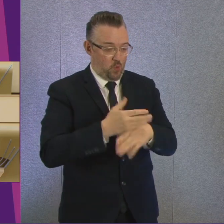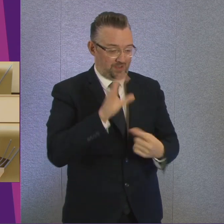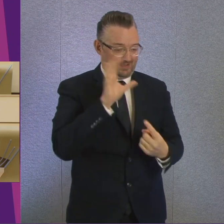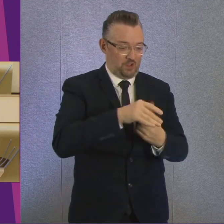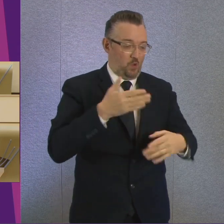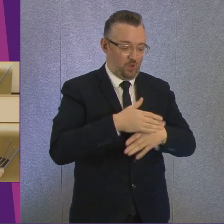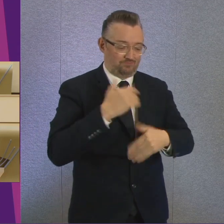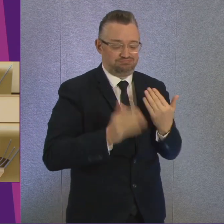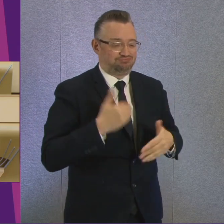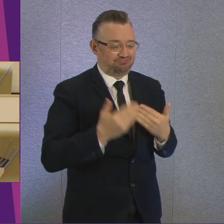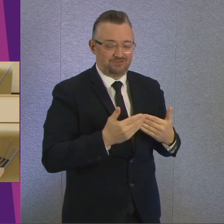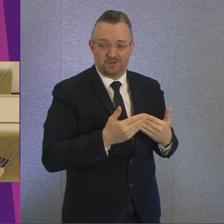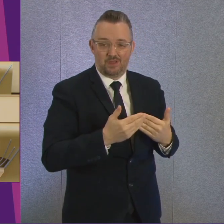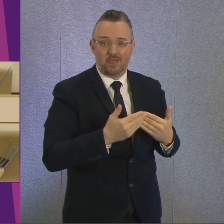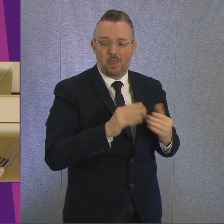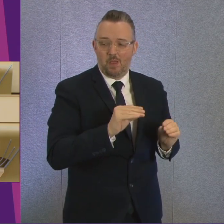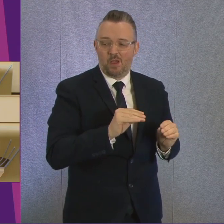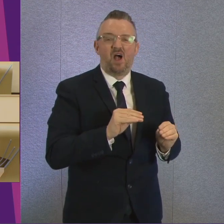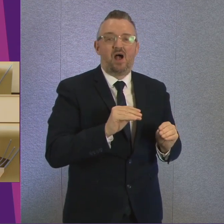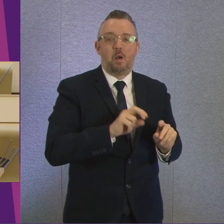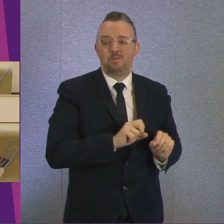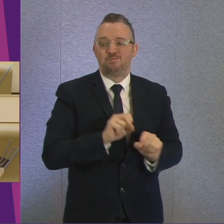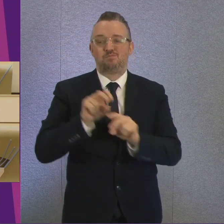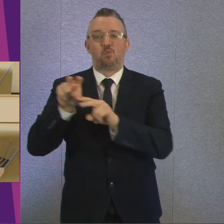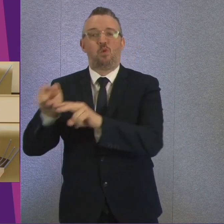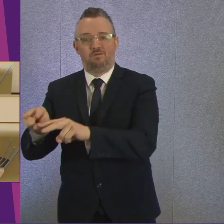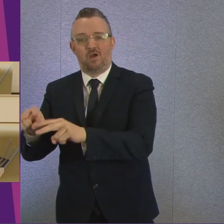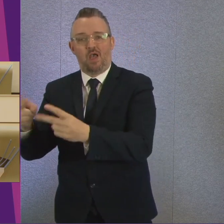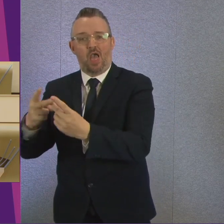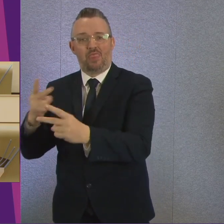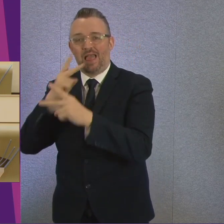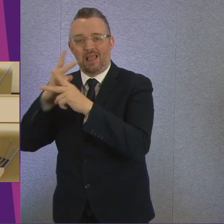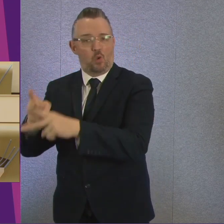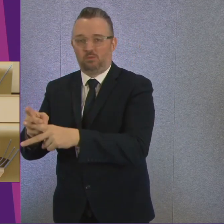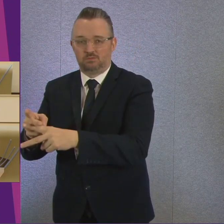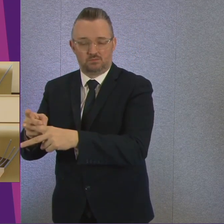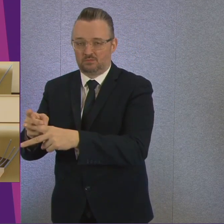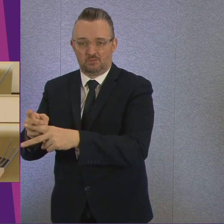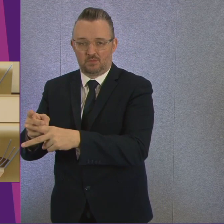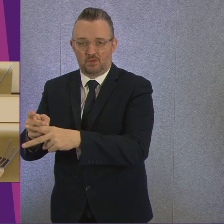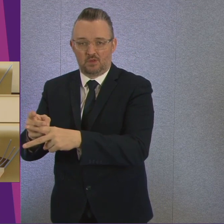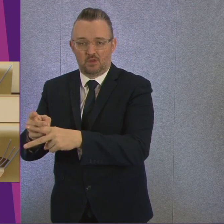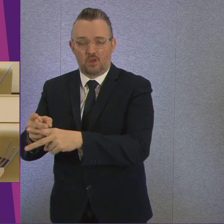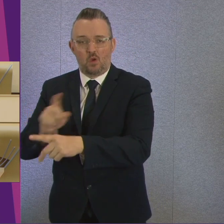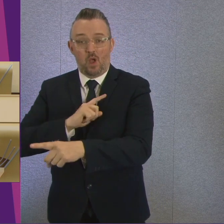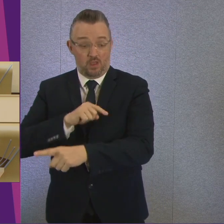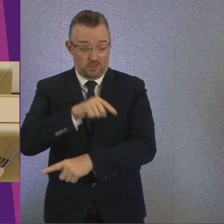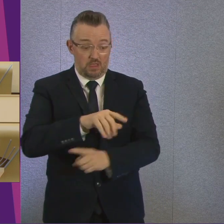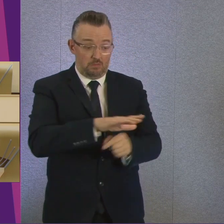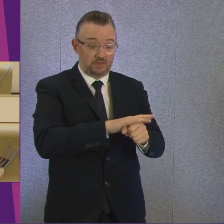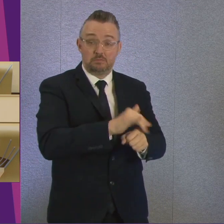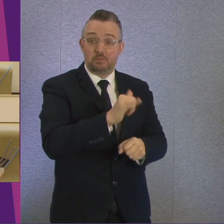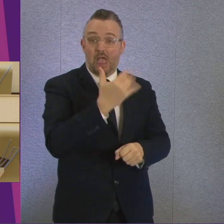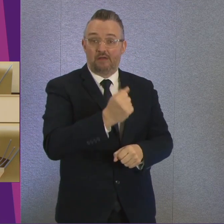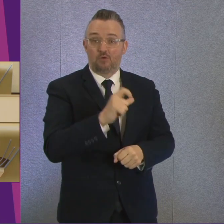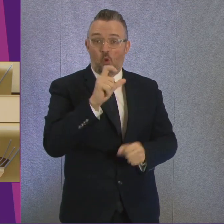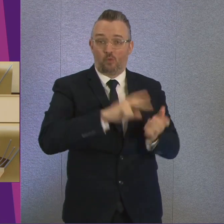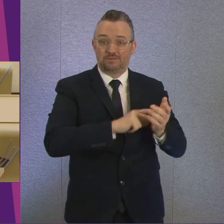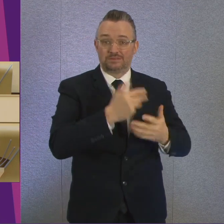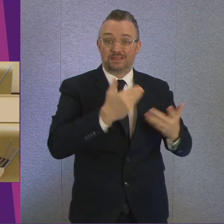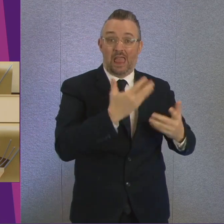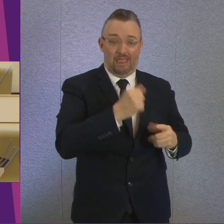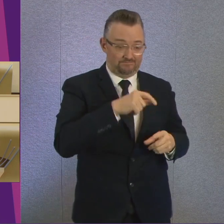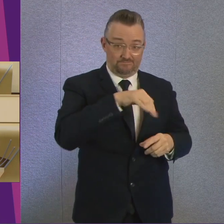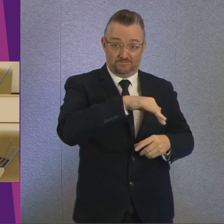part of a care home or one care home that has COVID-positive patients to another that doesn't, because